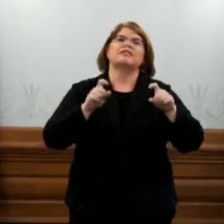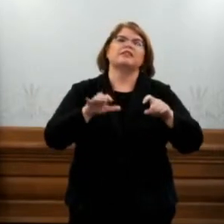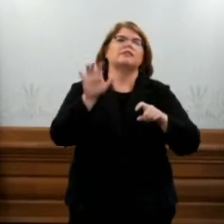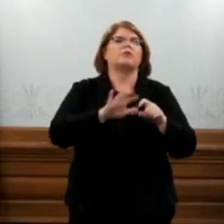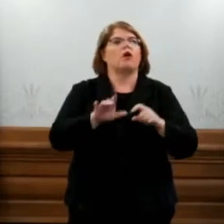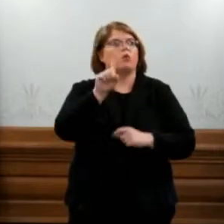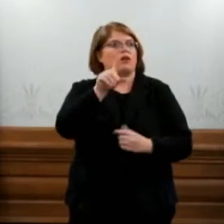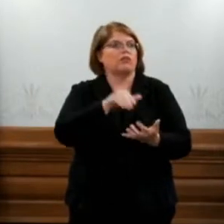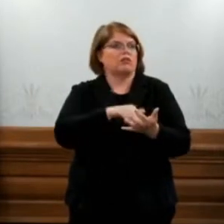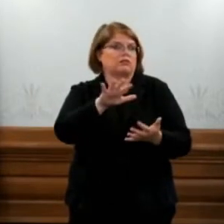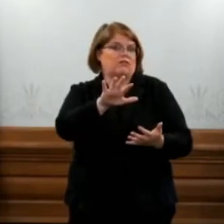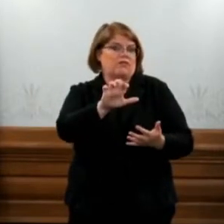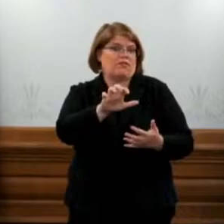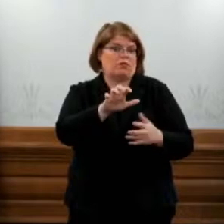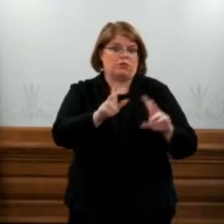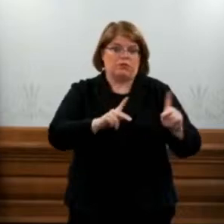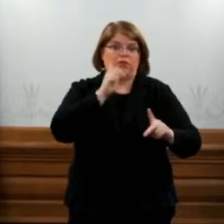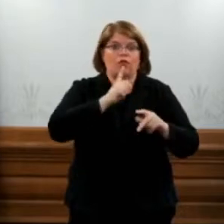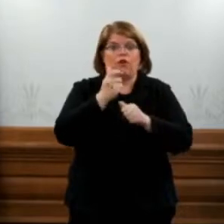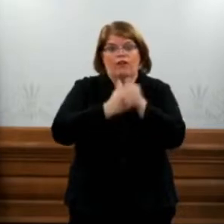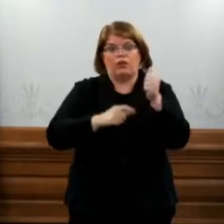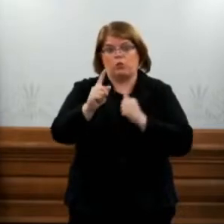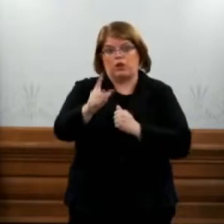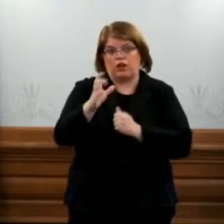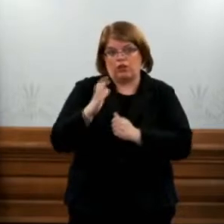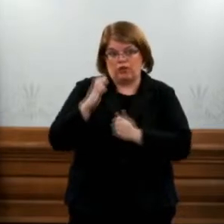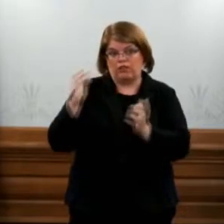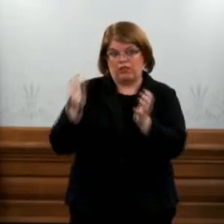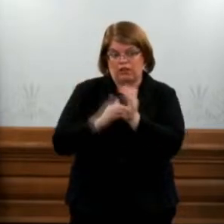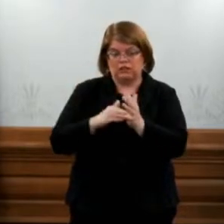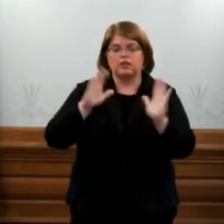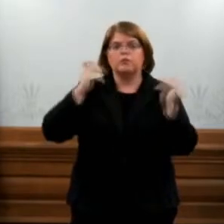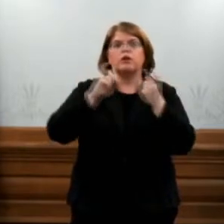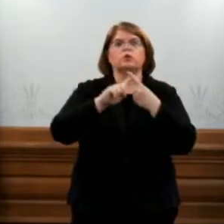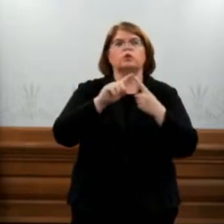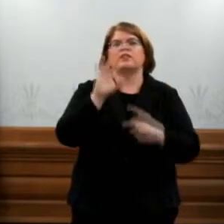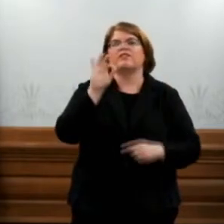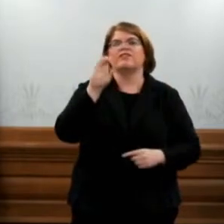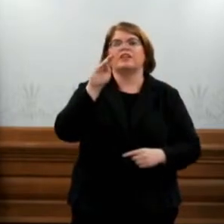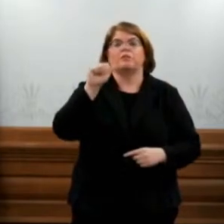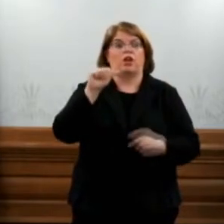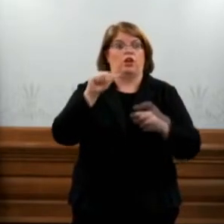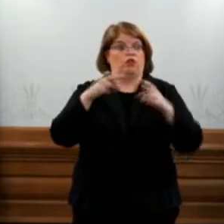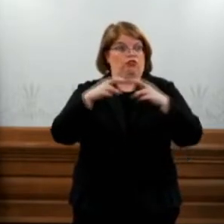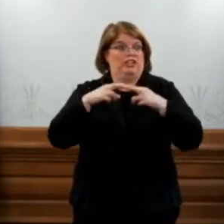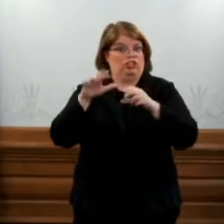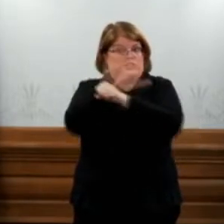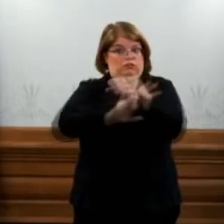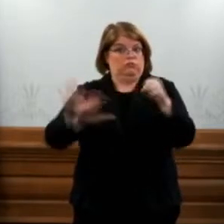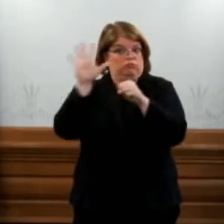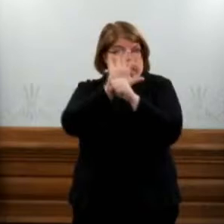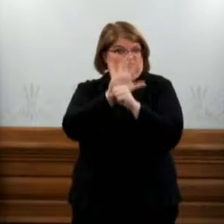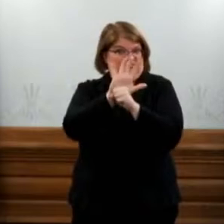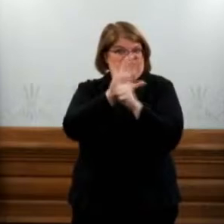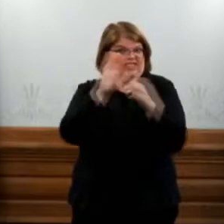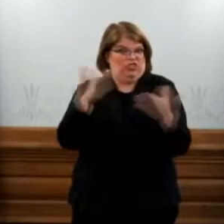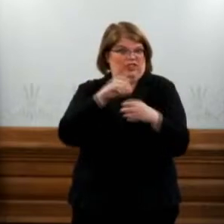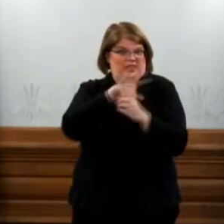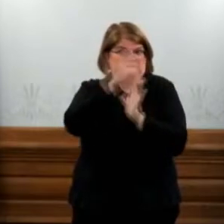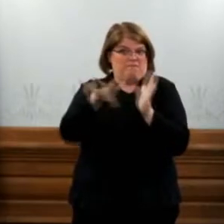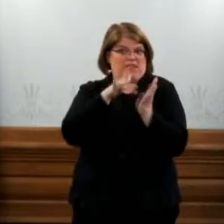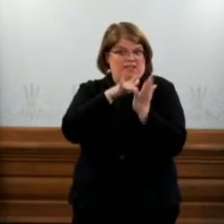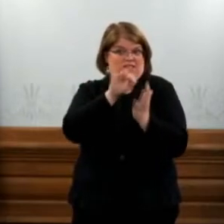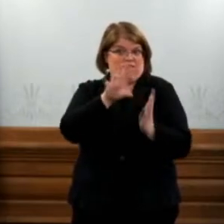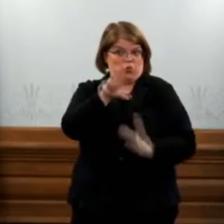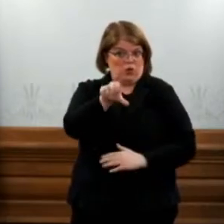1,550 per 100,000 compared to the FEMA HHS region in which we reside in the middle of the country is